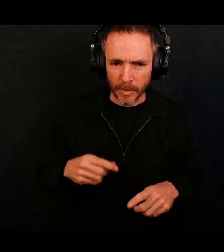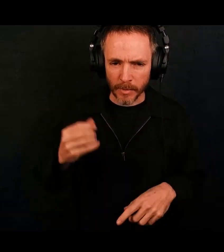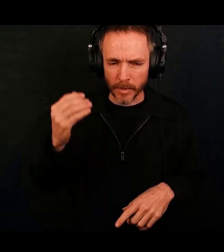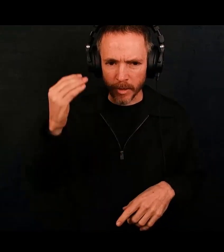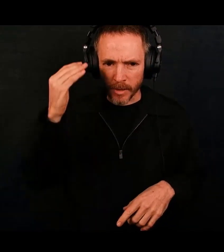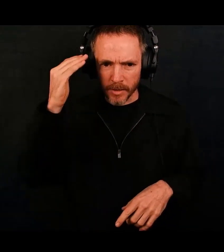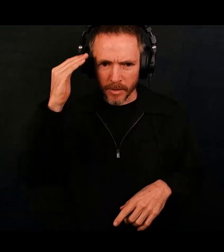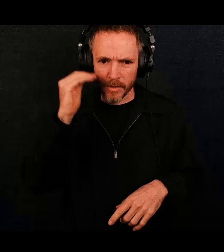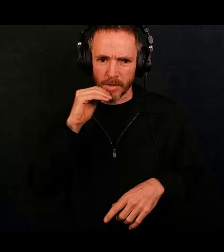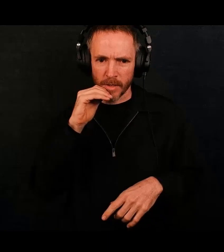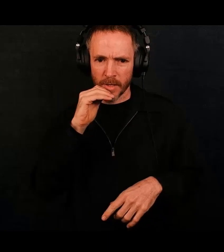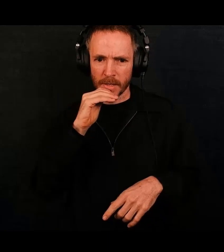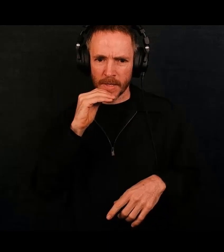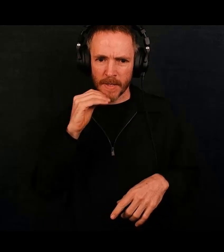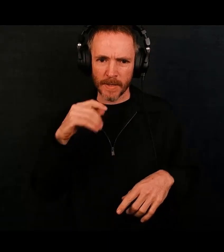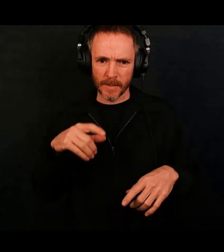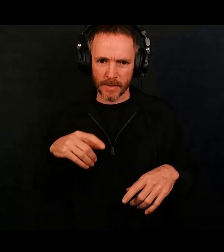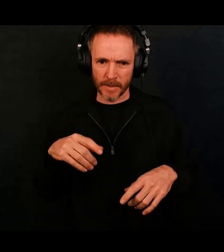But I'm like,